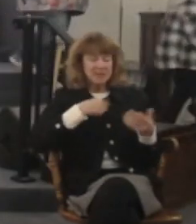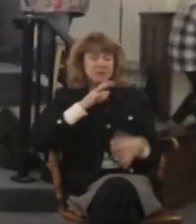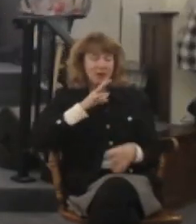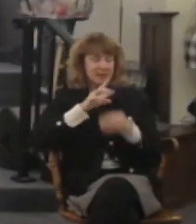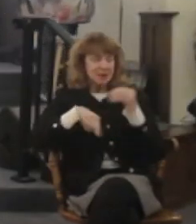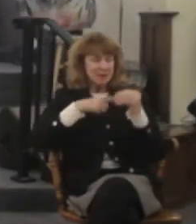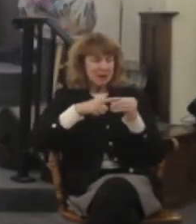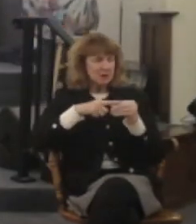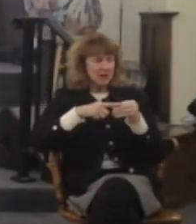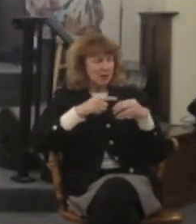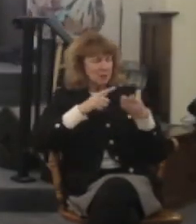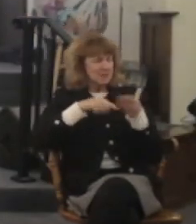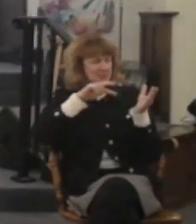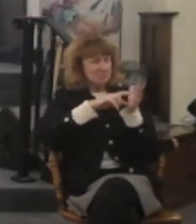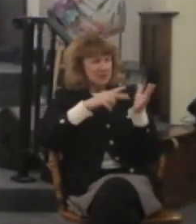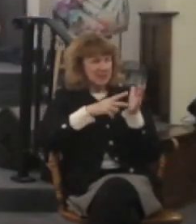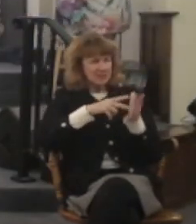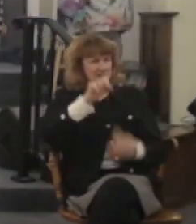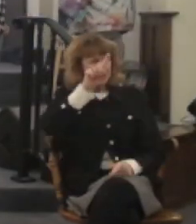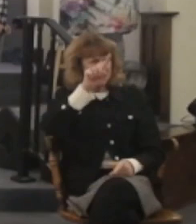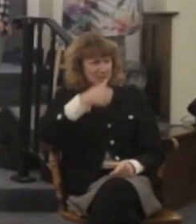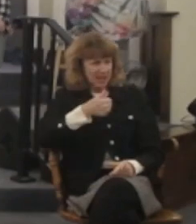tithing.